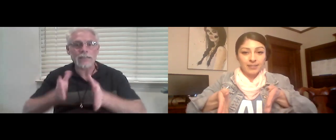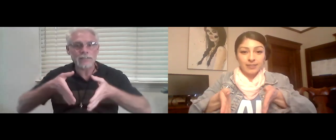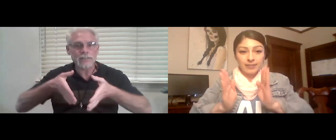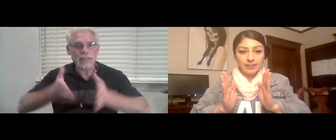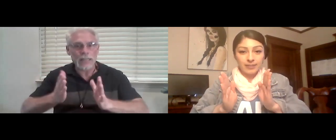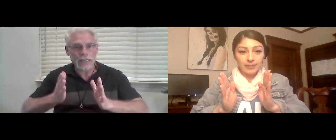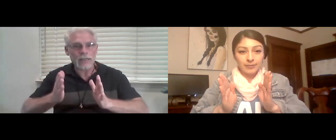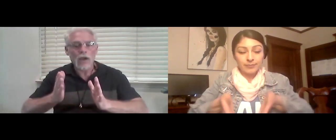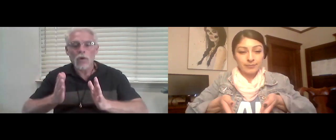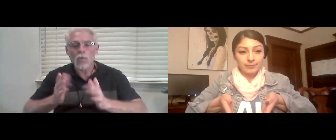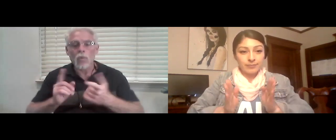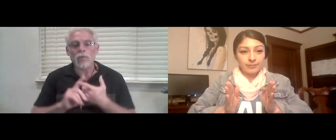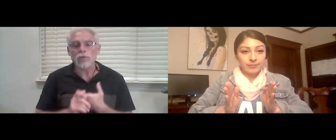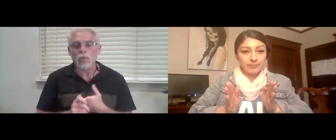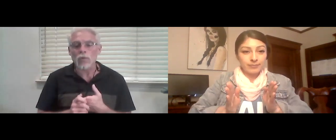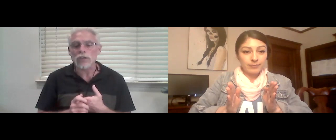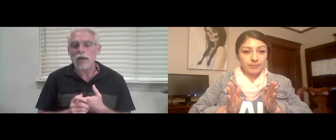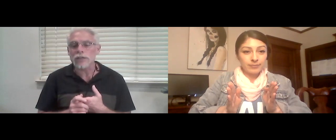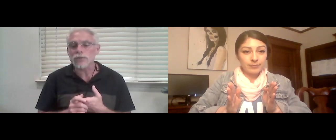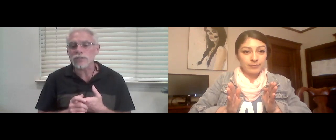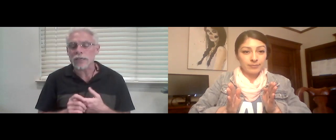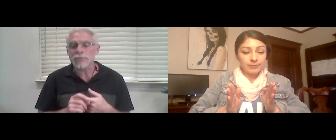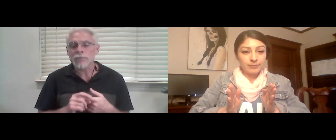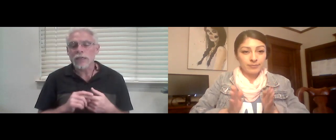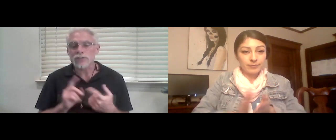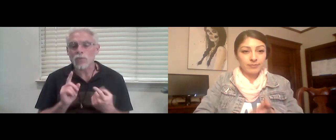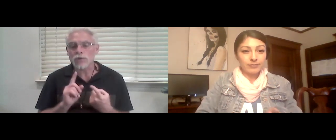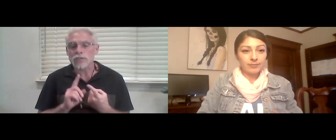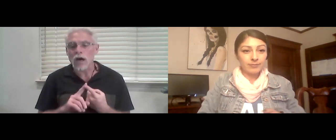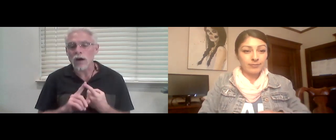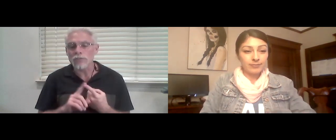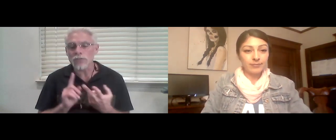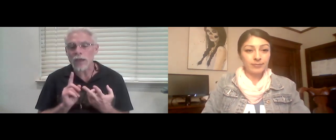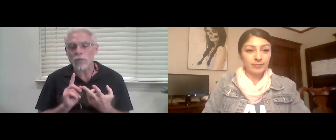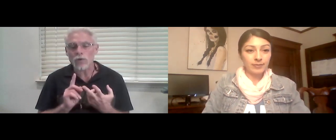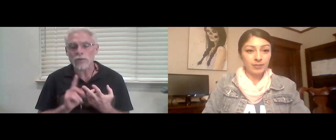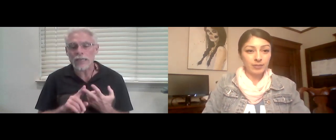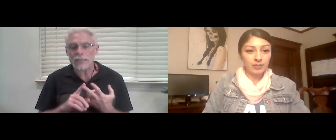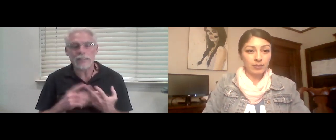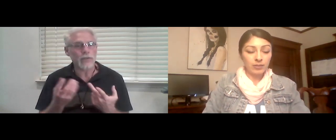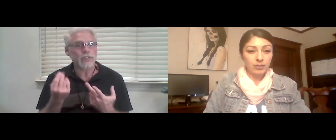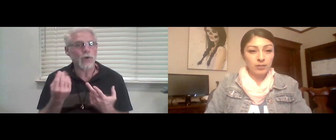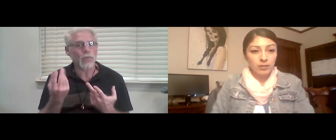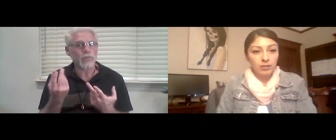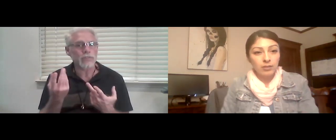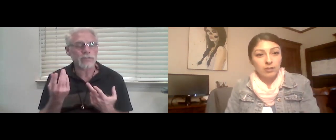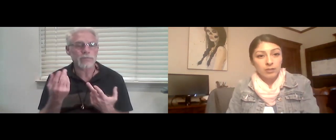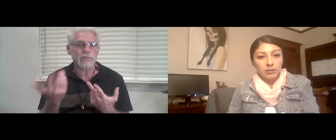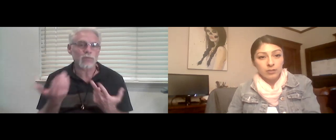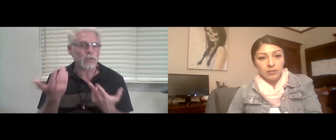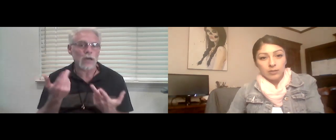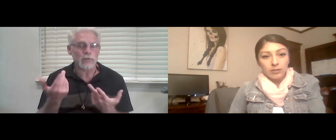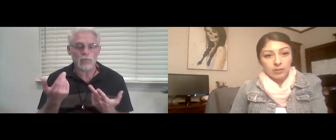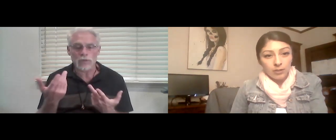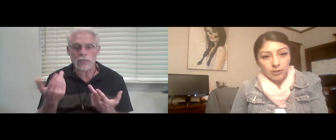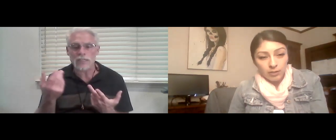let it. What we're not using is the words of and the word it. There's no, we're